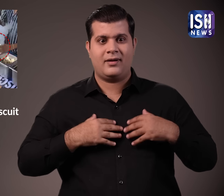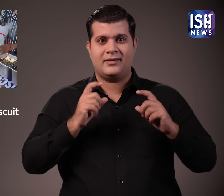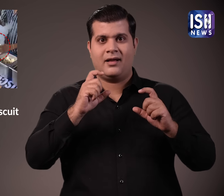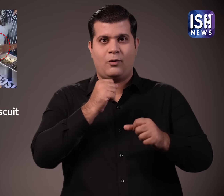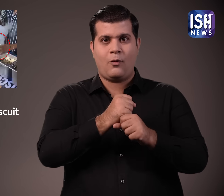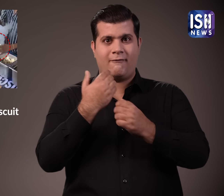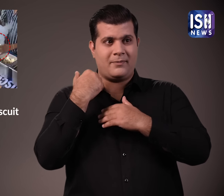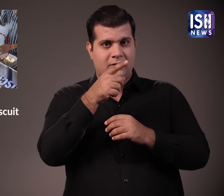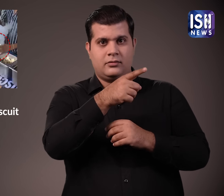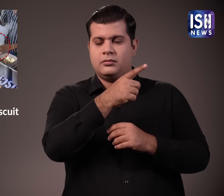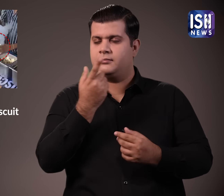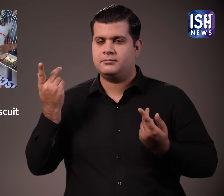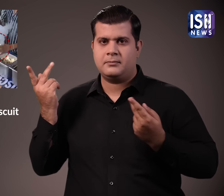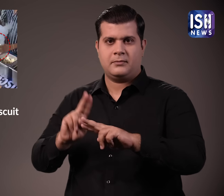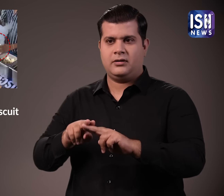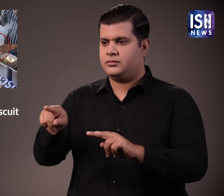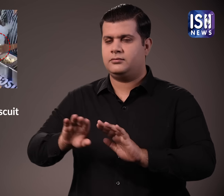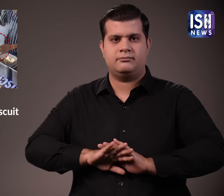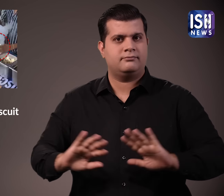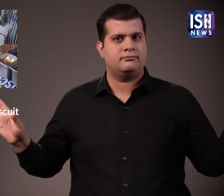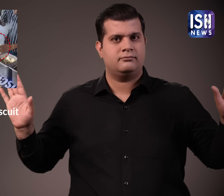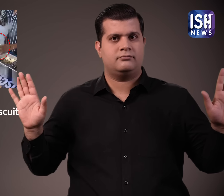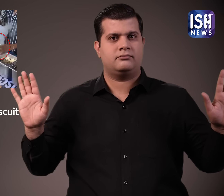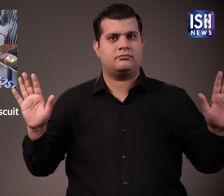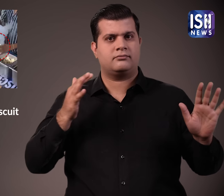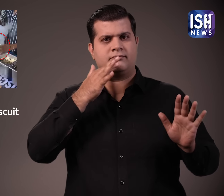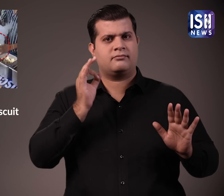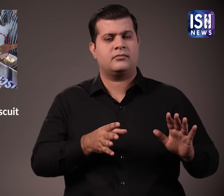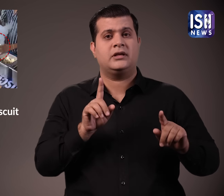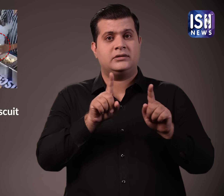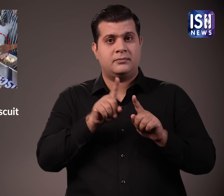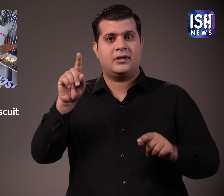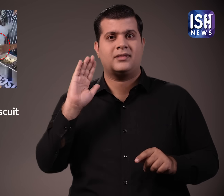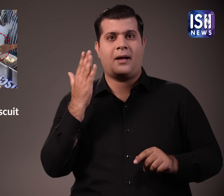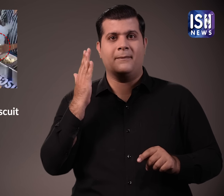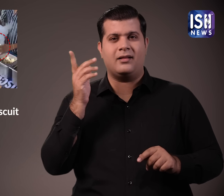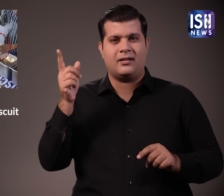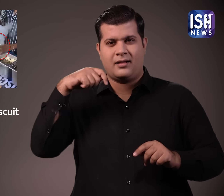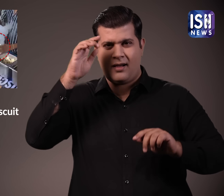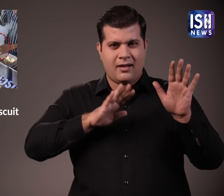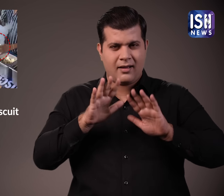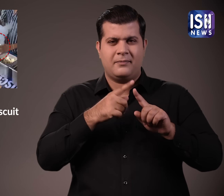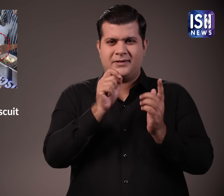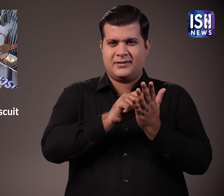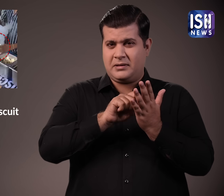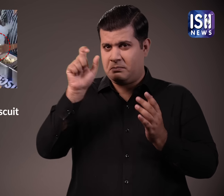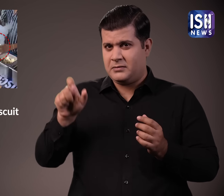shut down the kiosk and informed the food security department about the matter. An independent Tamil filmmaker and writer